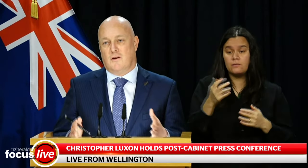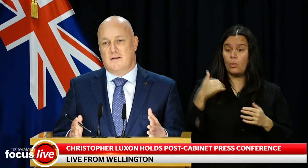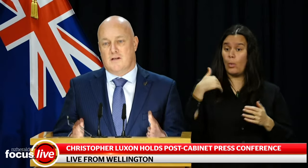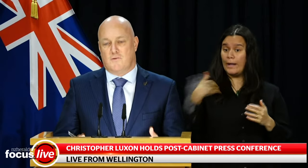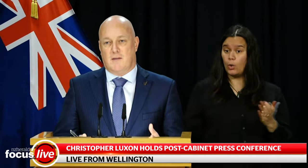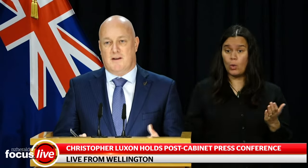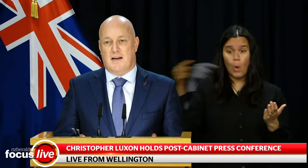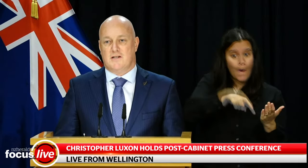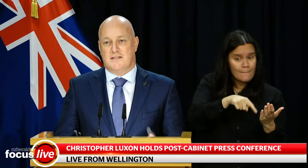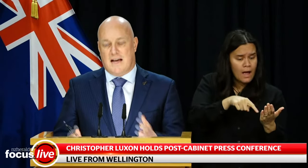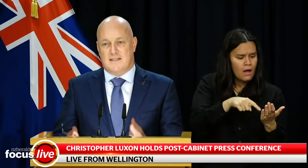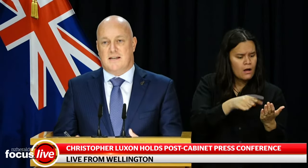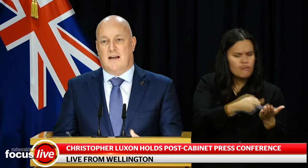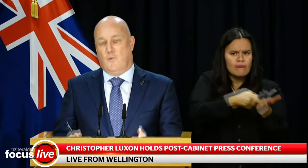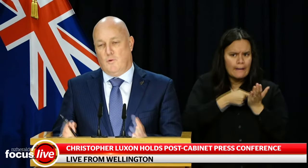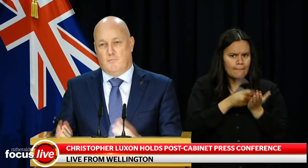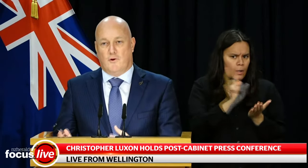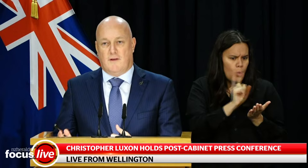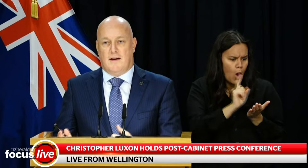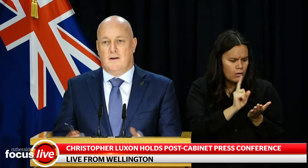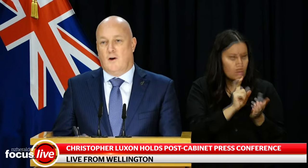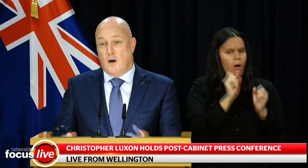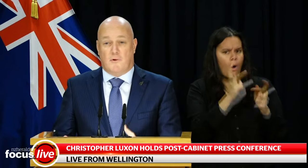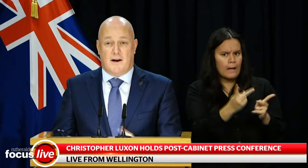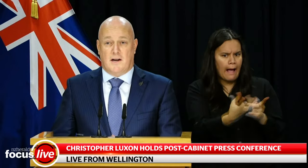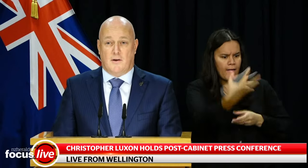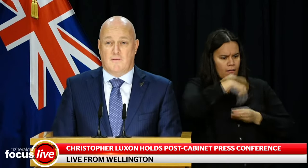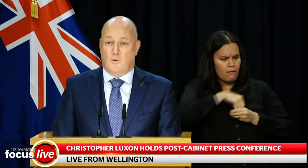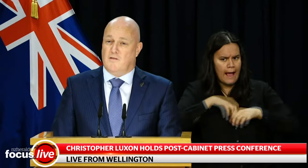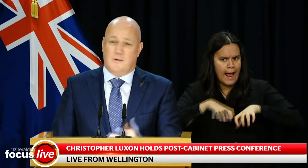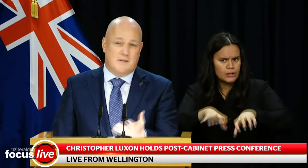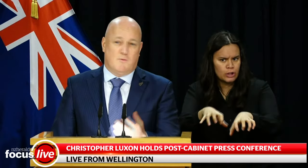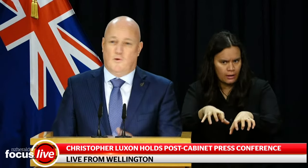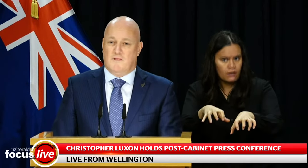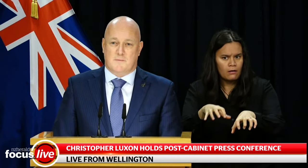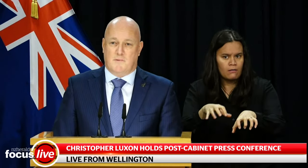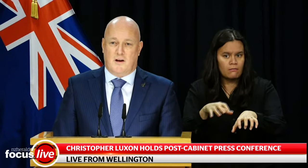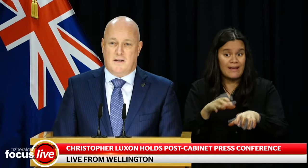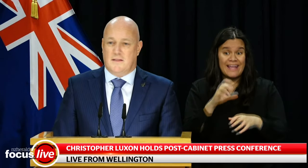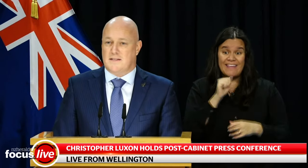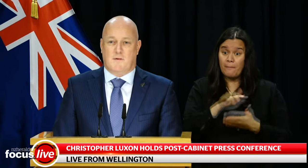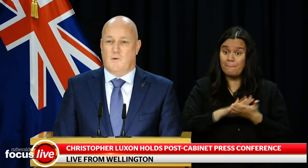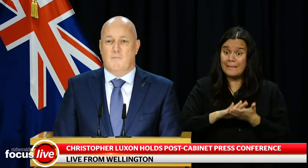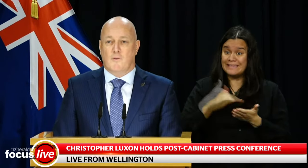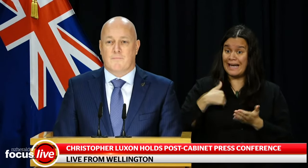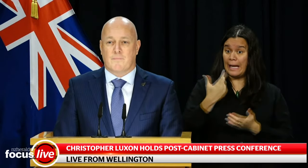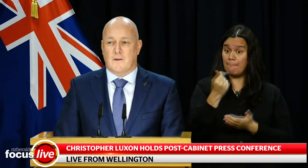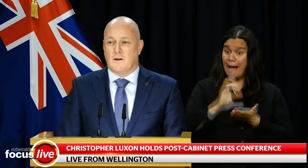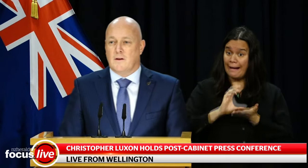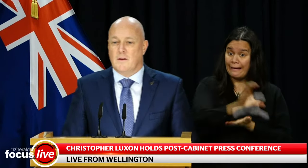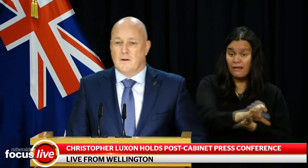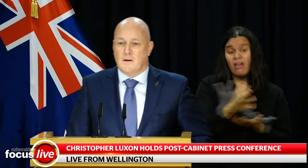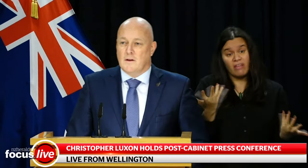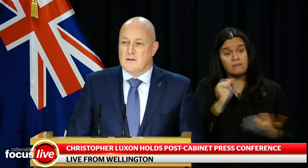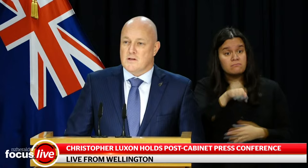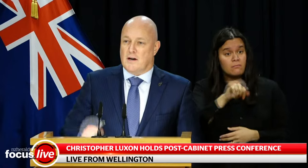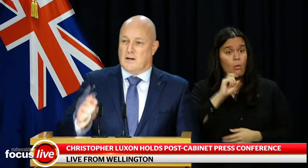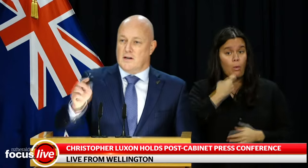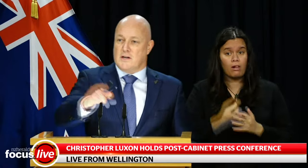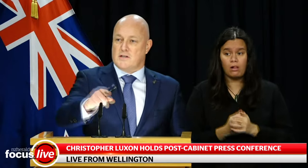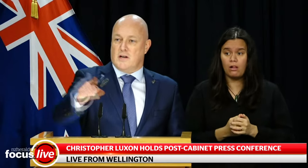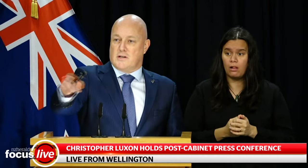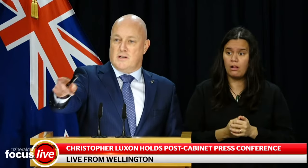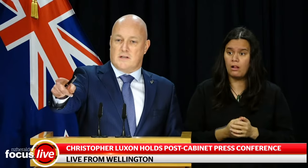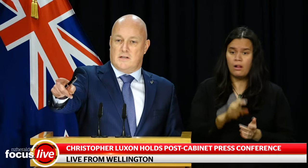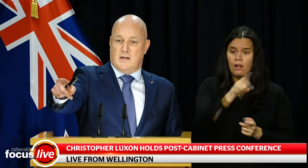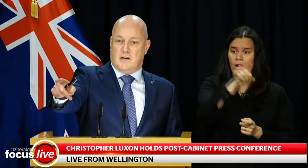learnings, internalise those recommendations, understand how it will improve our operating going forward, and if we need to put more investment behind it, that's something we're up for. Sorry.